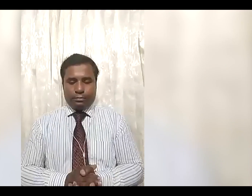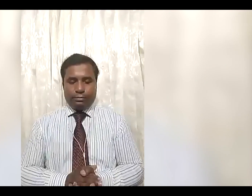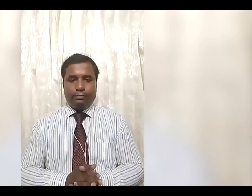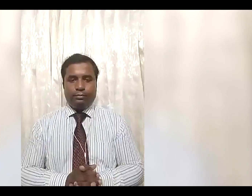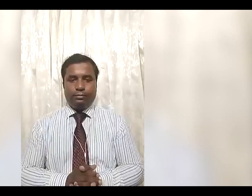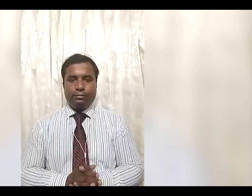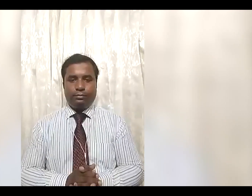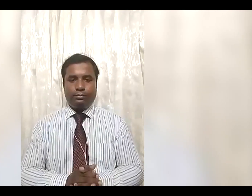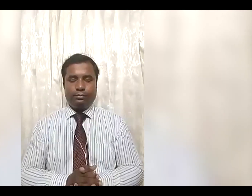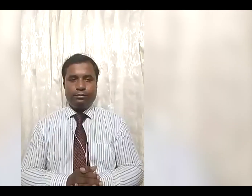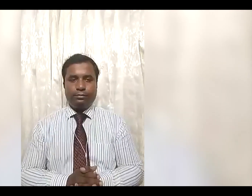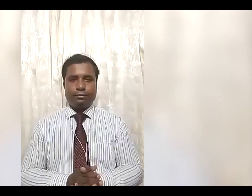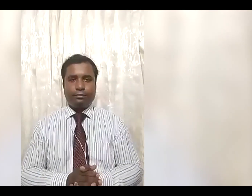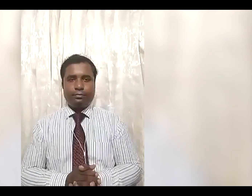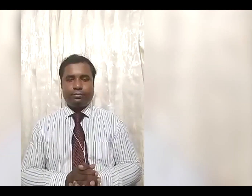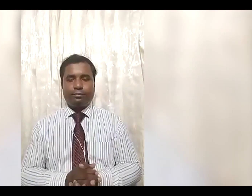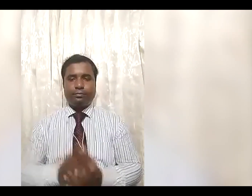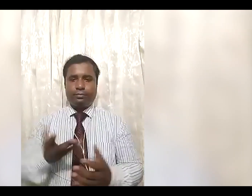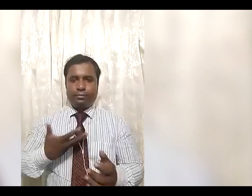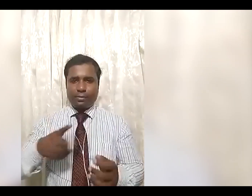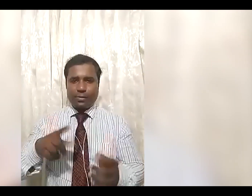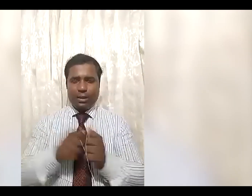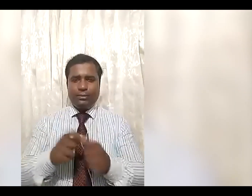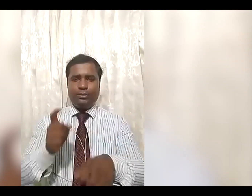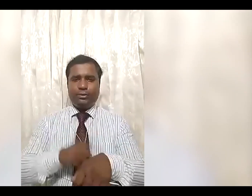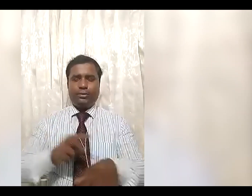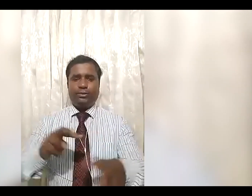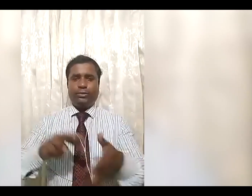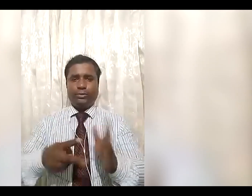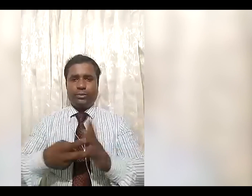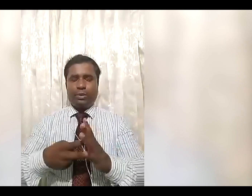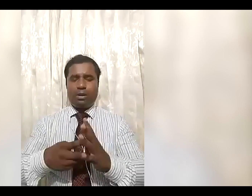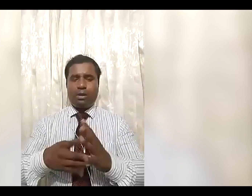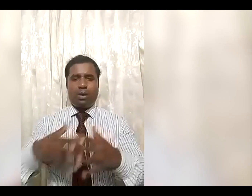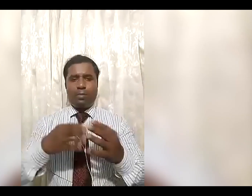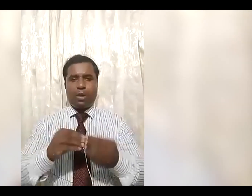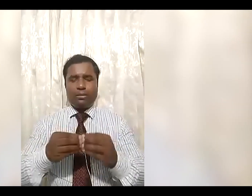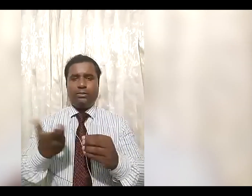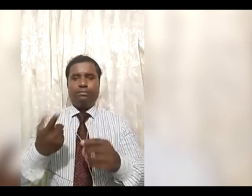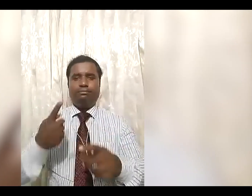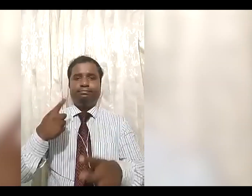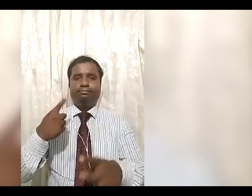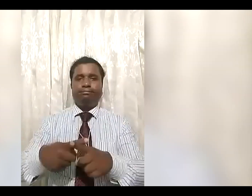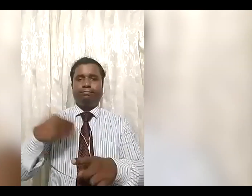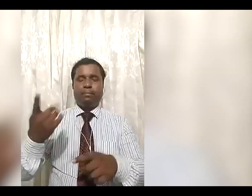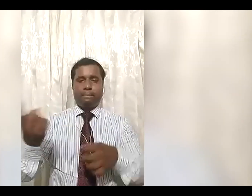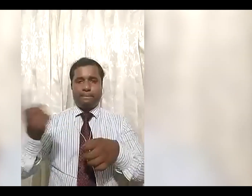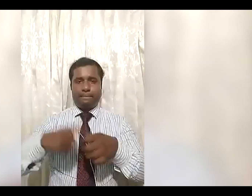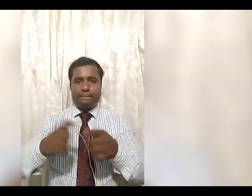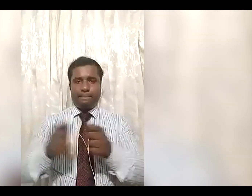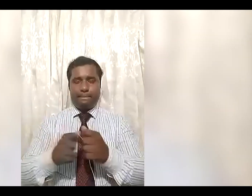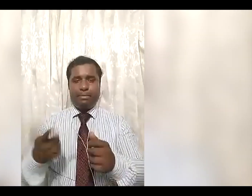such as Bangladesh, where sometimes politics tends to be very polarized, where we can have cross-party consensus on an agenda